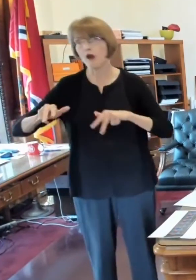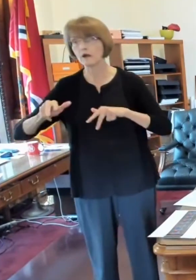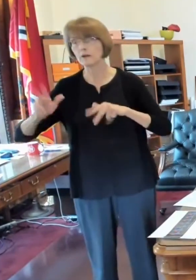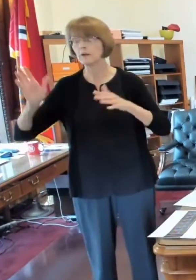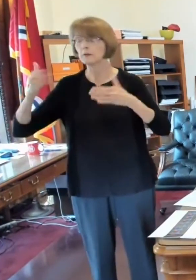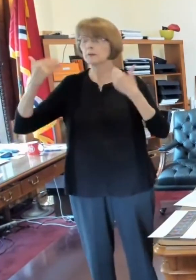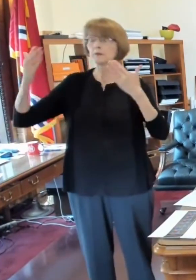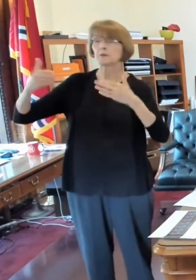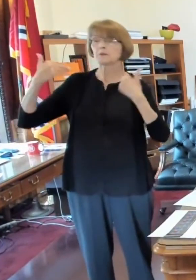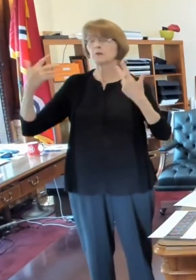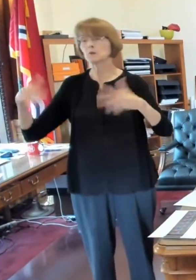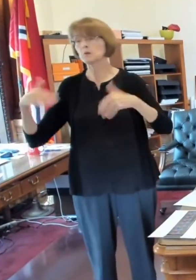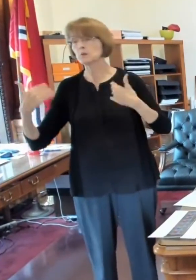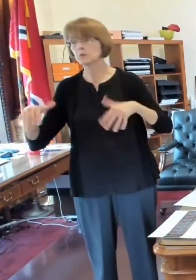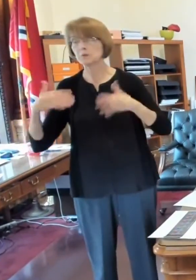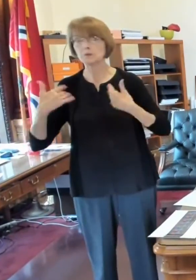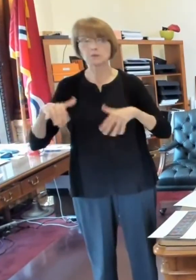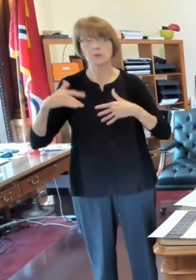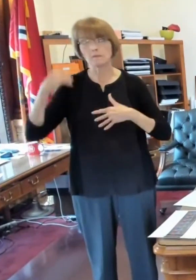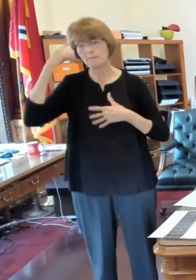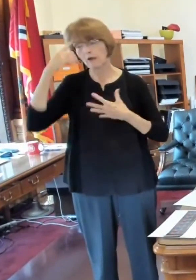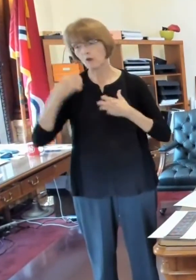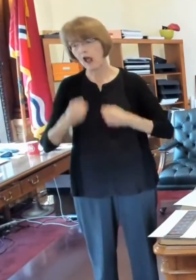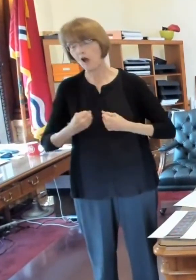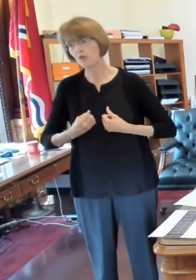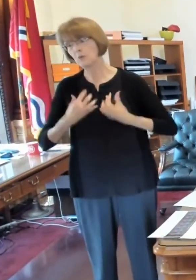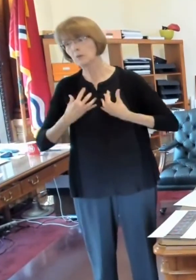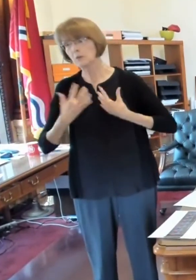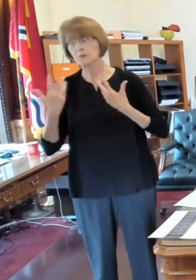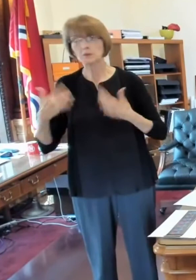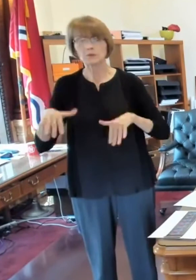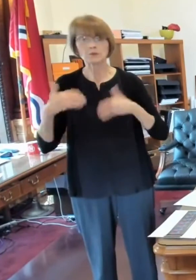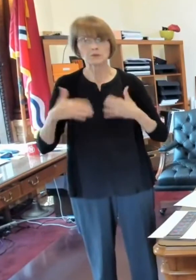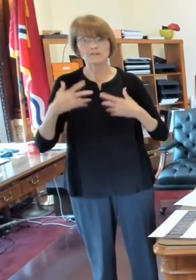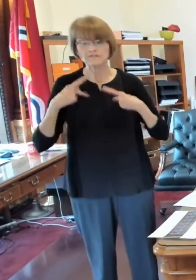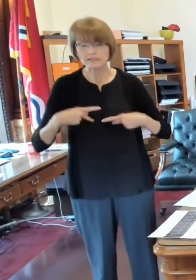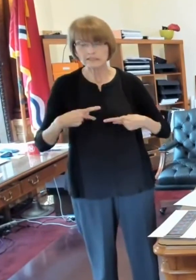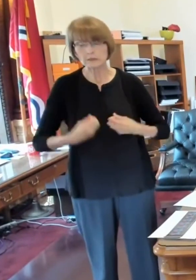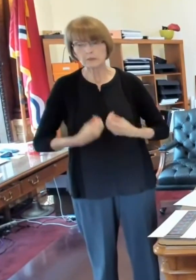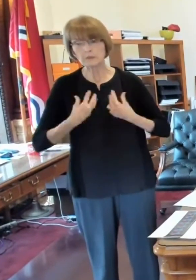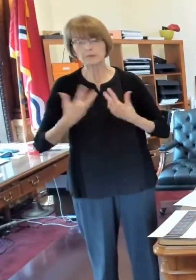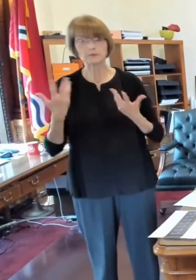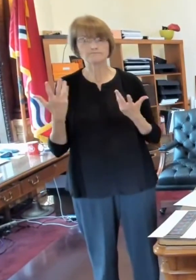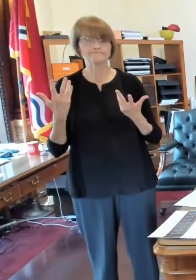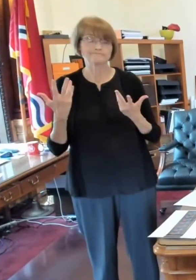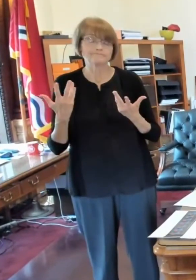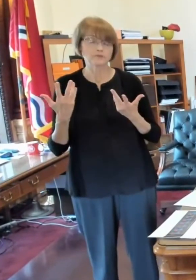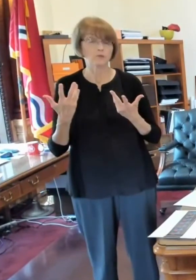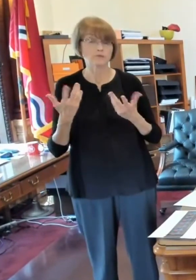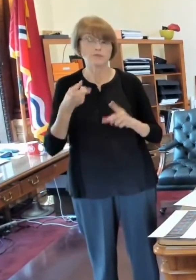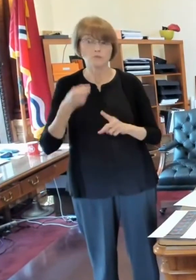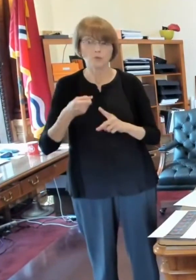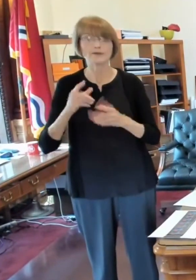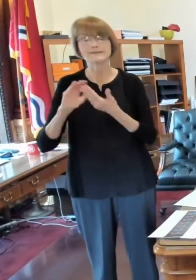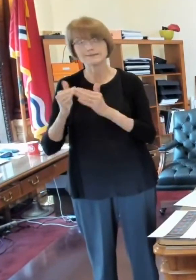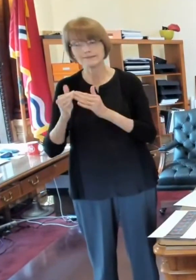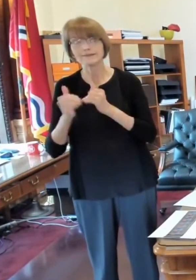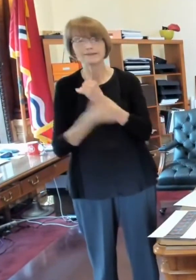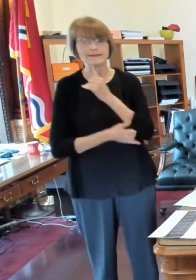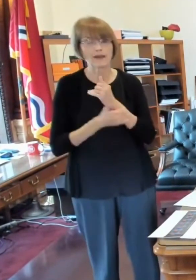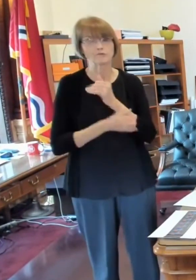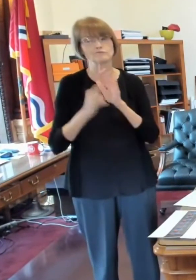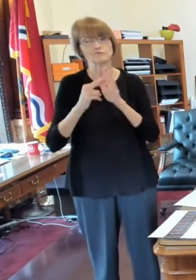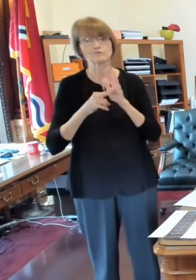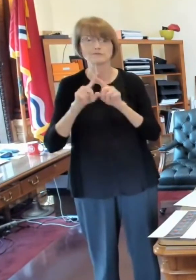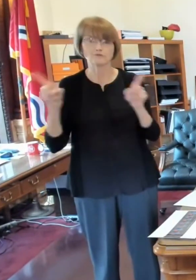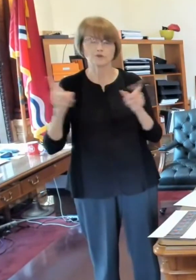head, good for your mental health, good for your physical health. So we're just a little bit different. That's all the